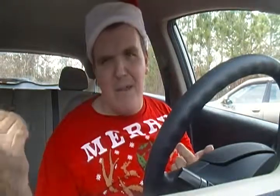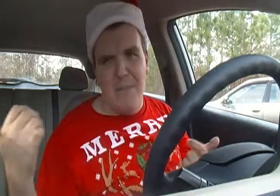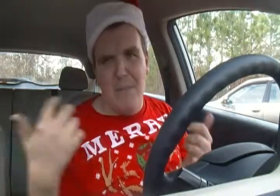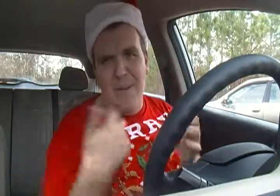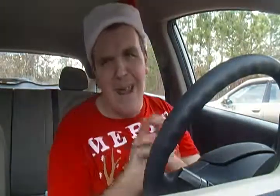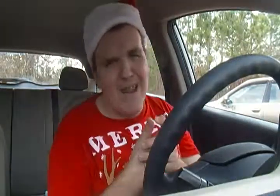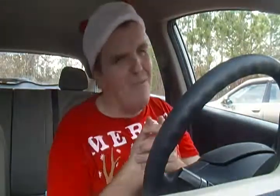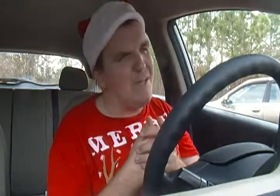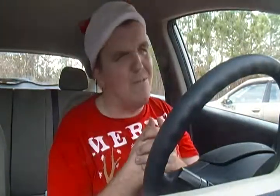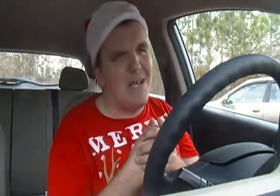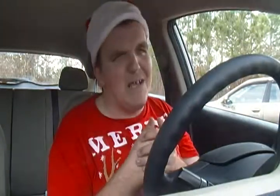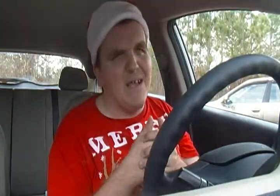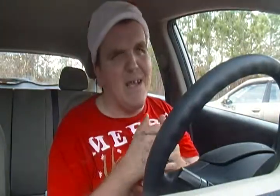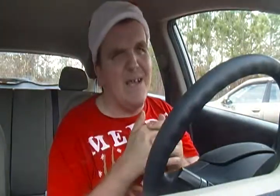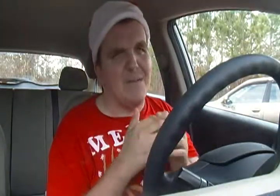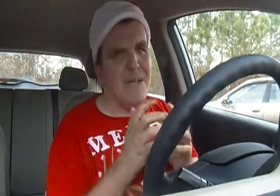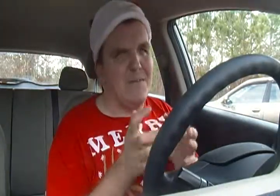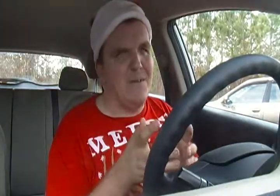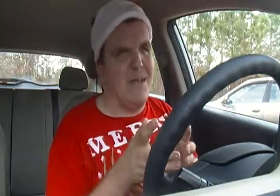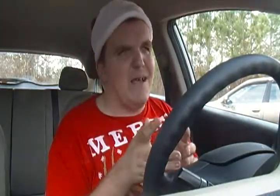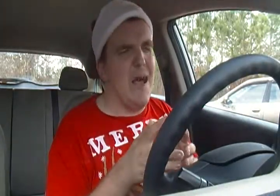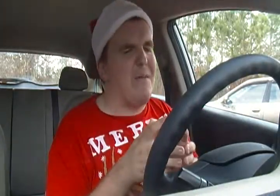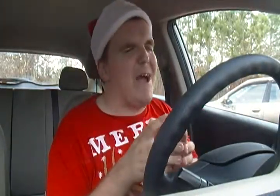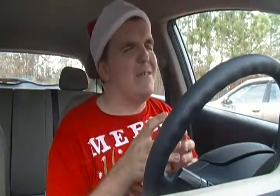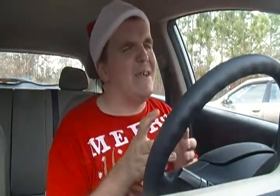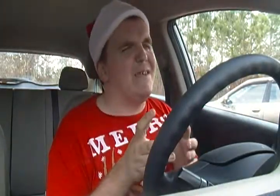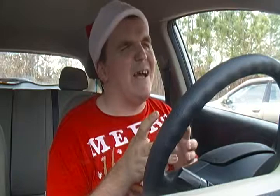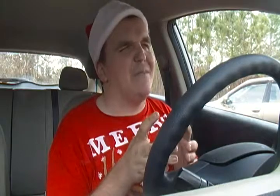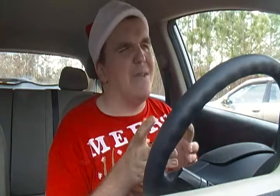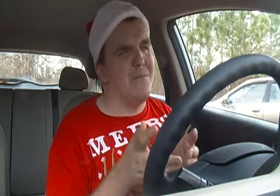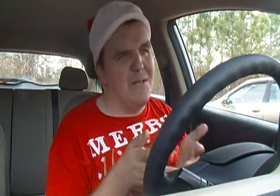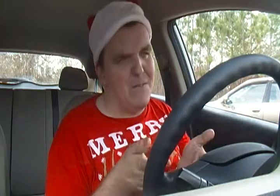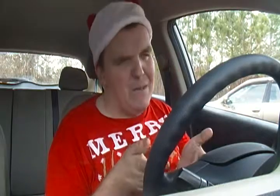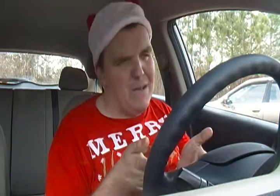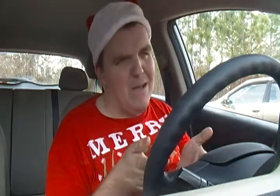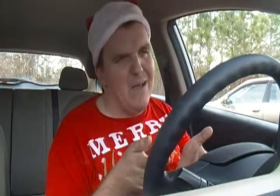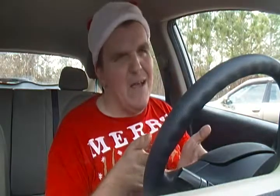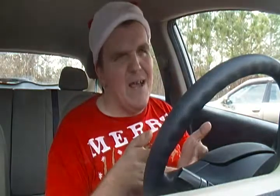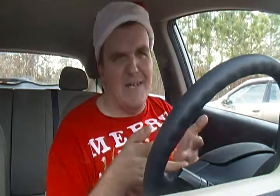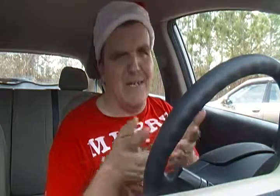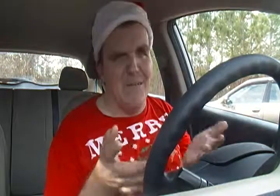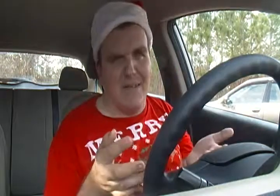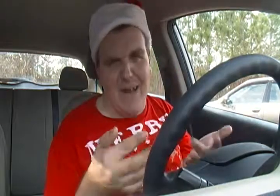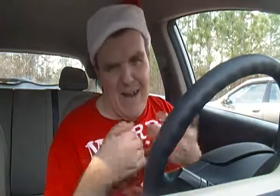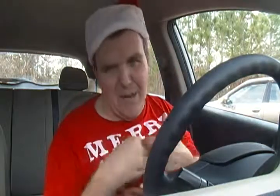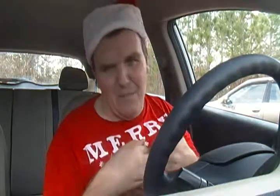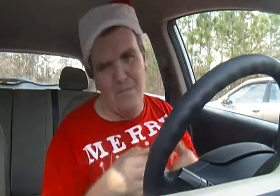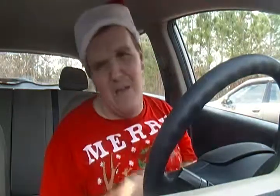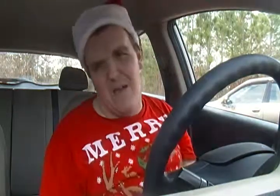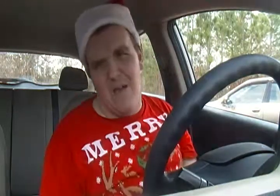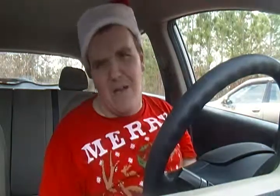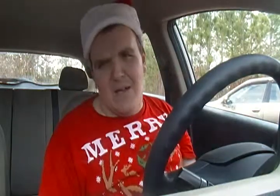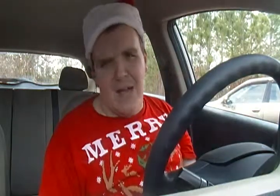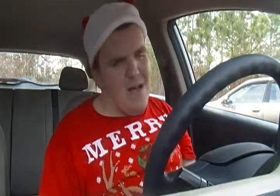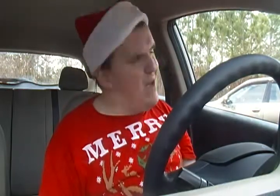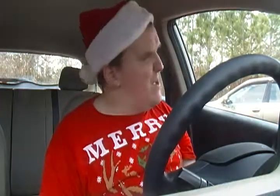dvd but my dad he was upset he's obsessed with actually he's not obsessed with this movie he just loves it like i do and